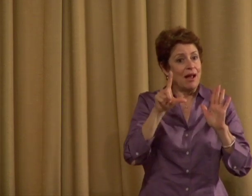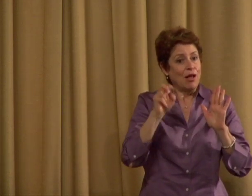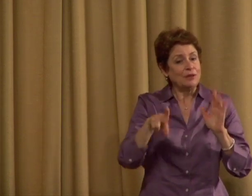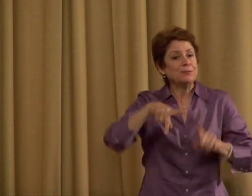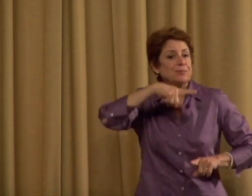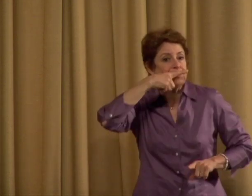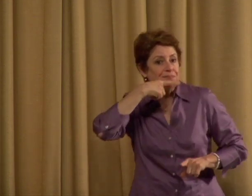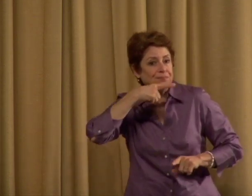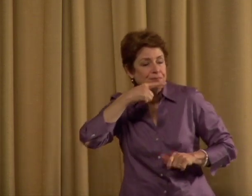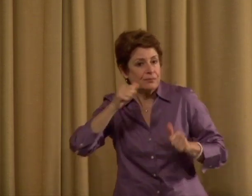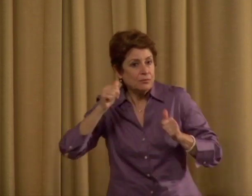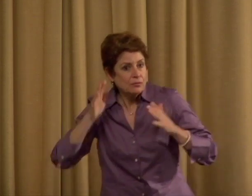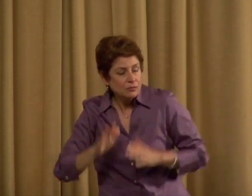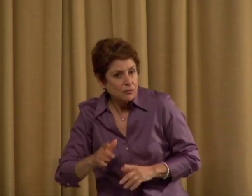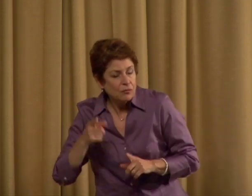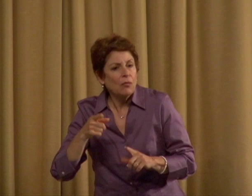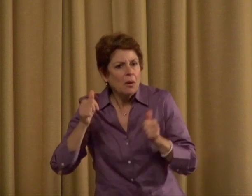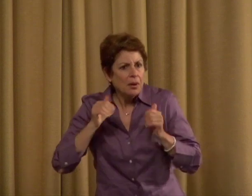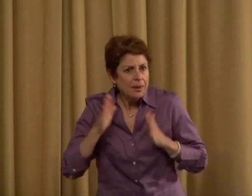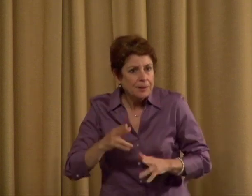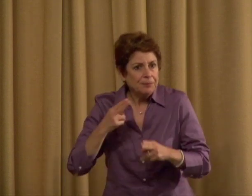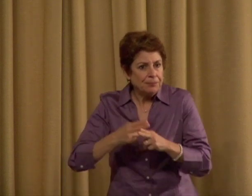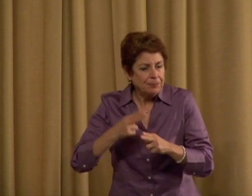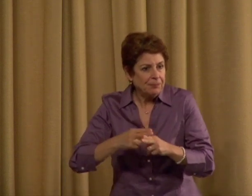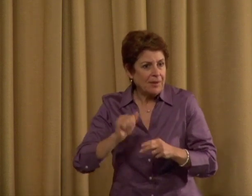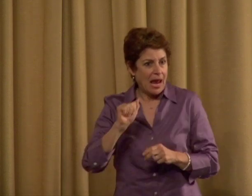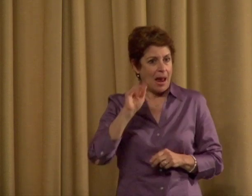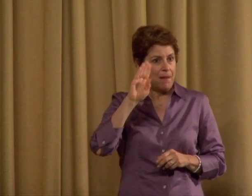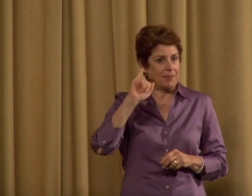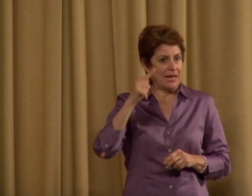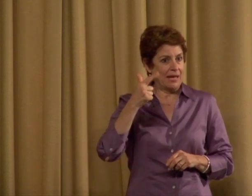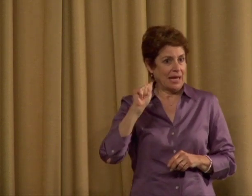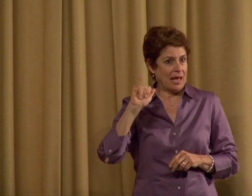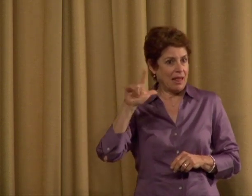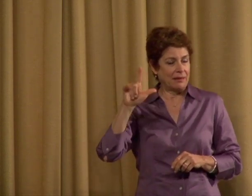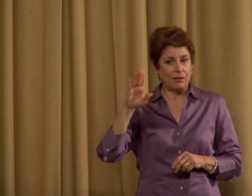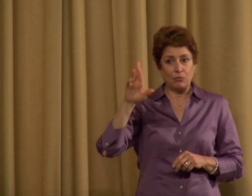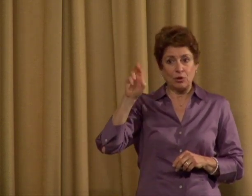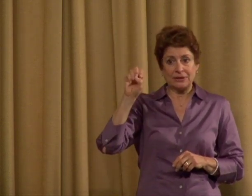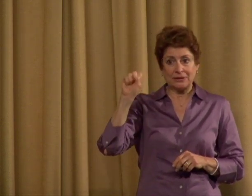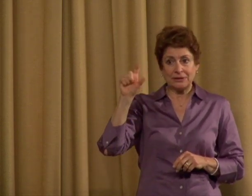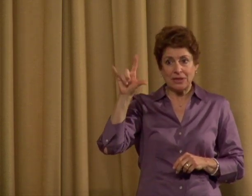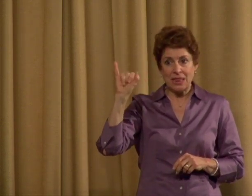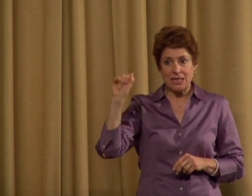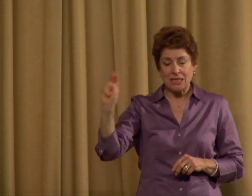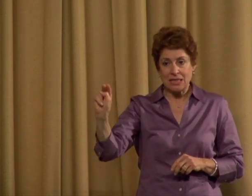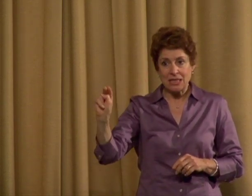role of Helen Keller, the hearing teacher.